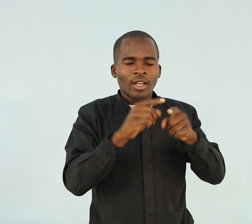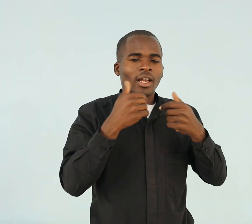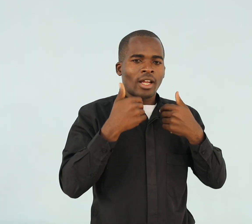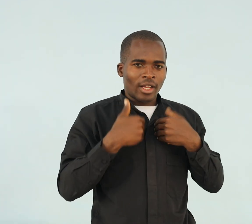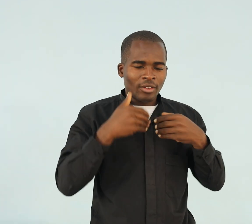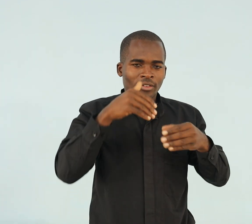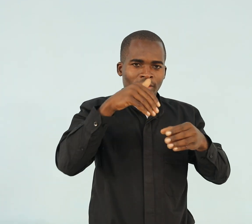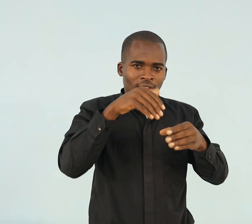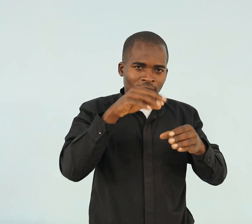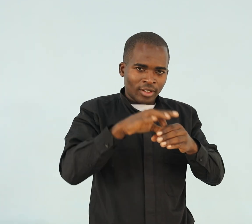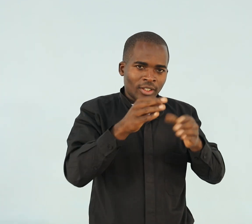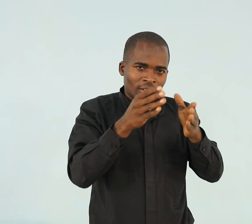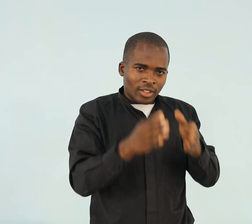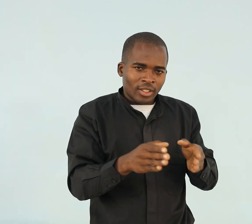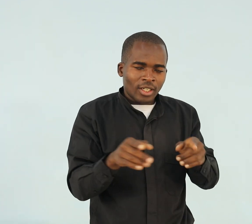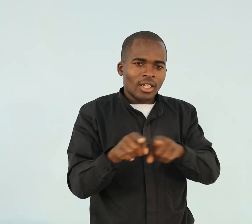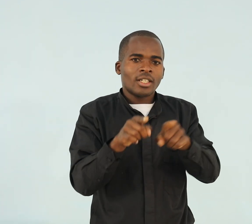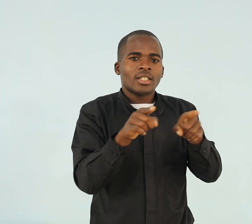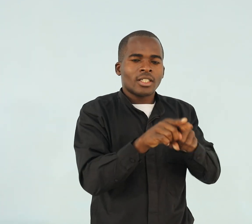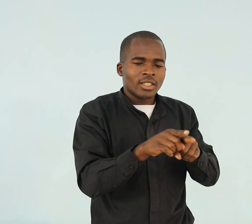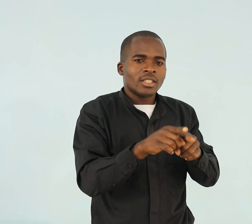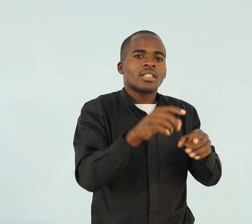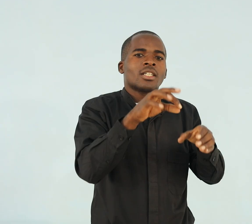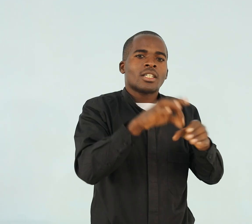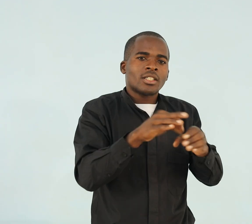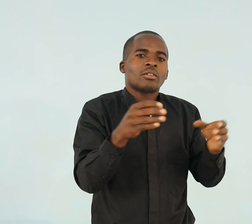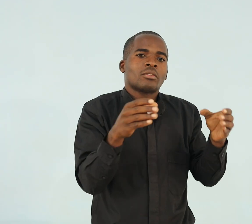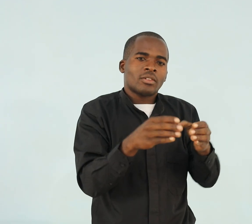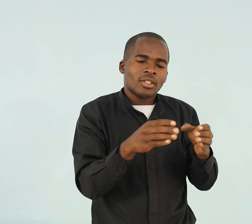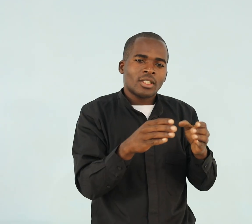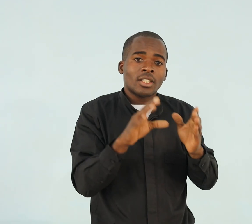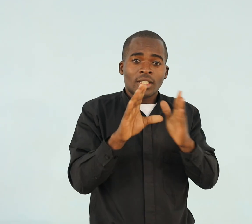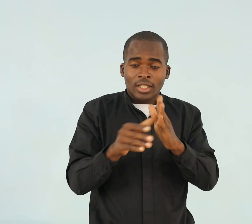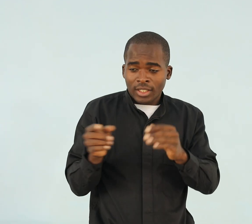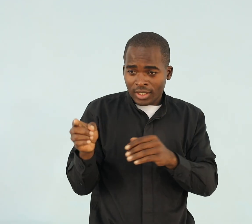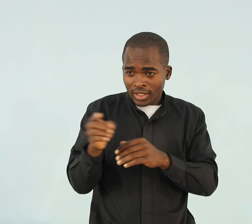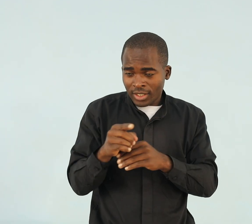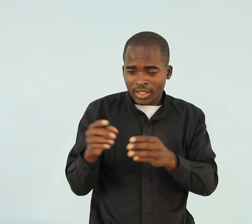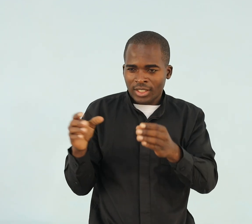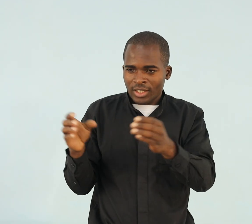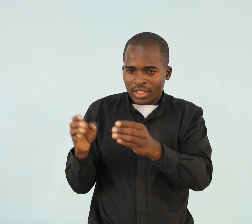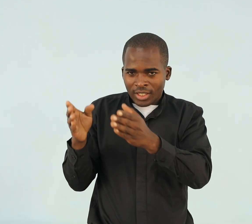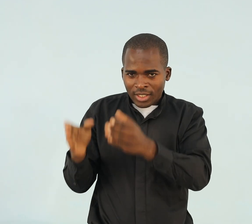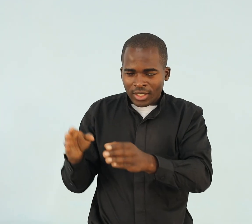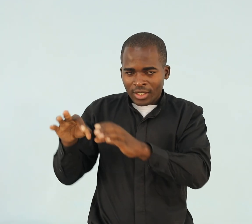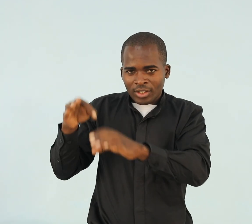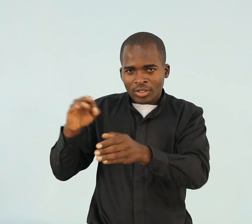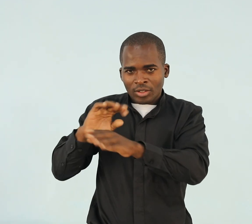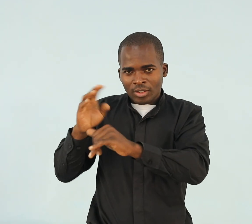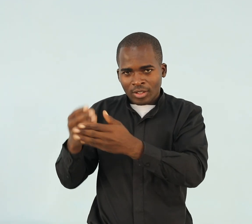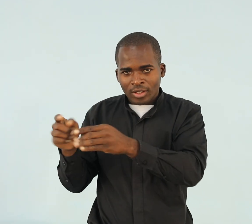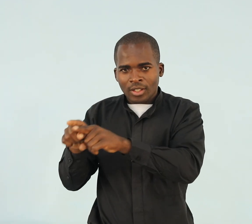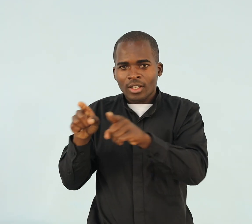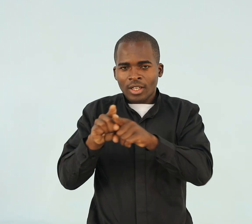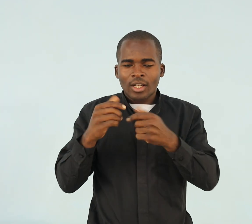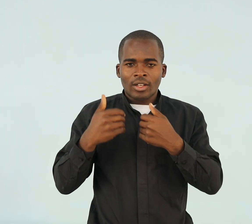during council elections, while councillors will choose deputy mayors and deputy chairpersons from